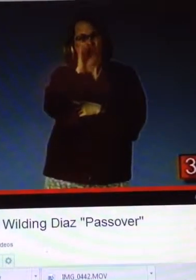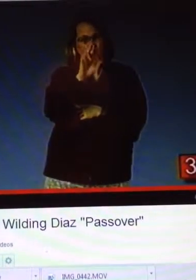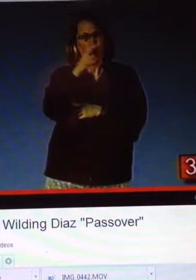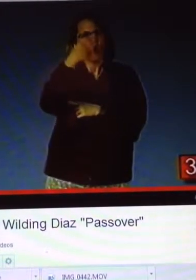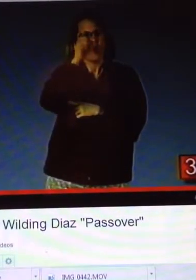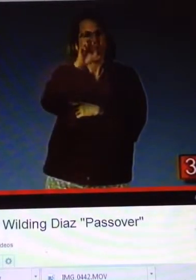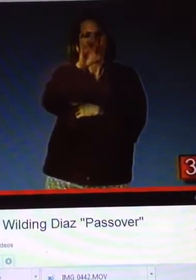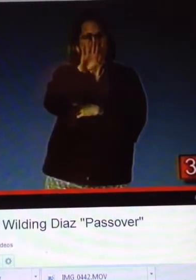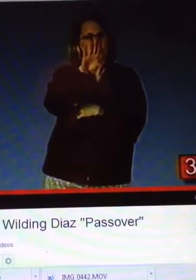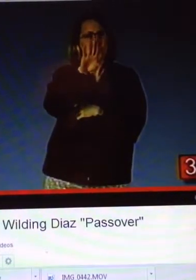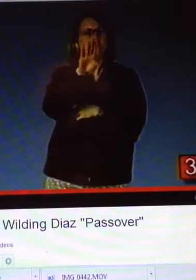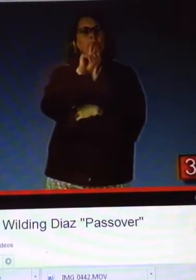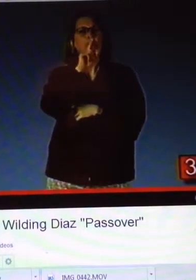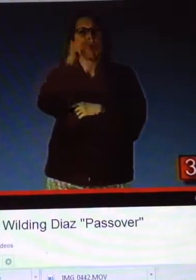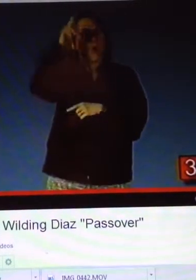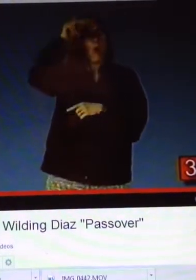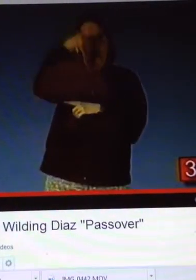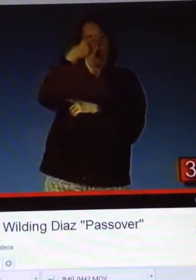before.